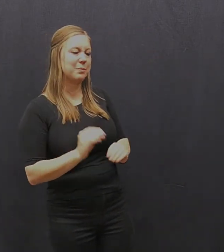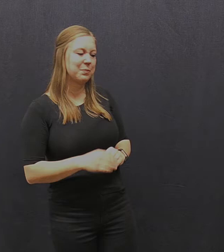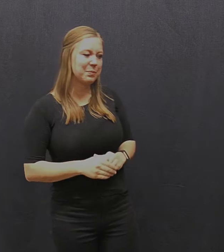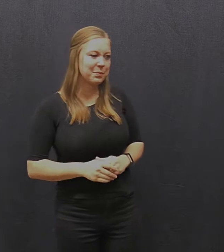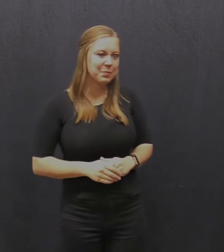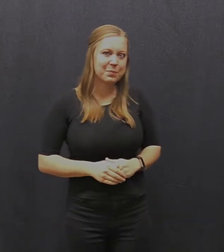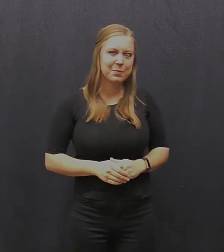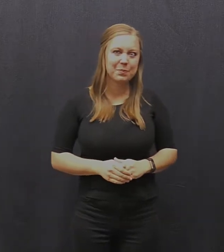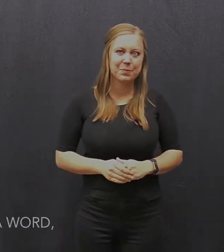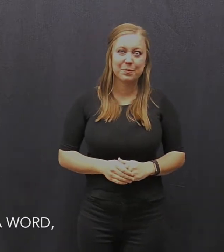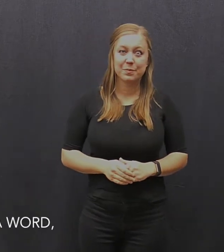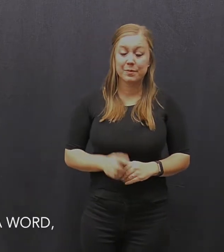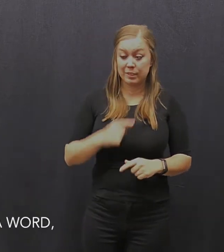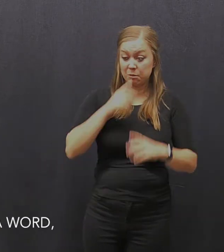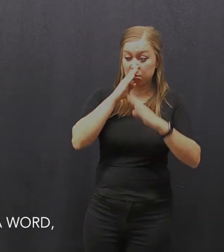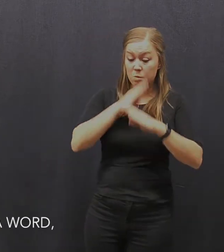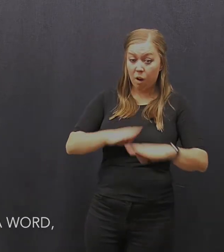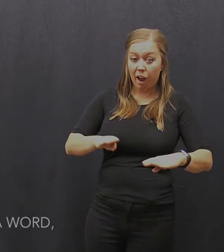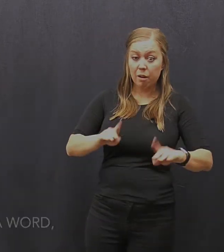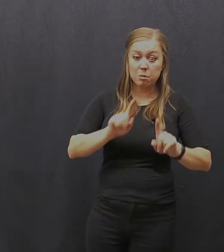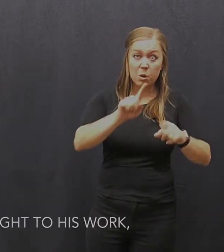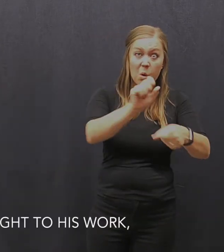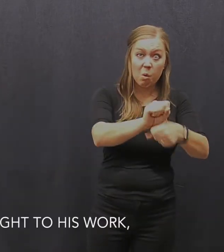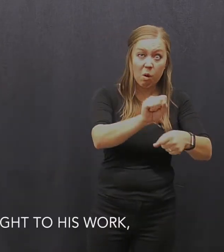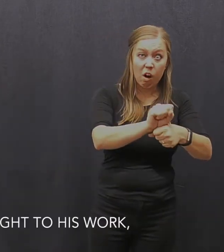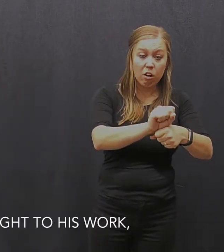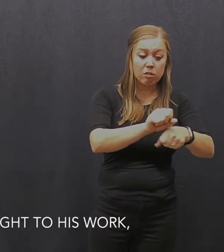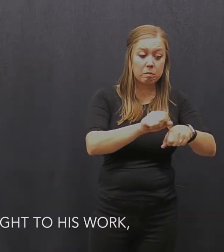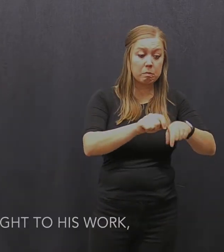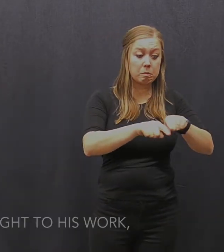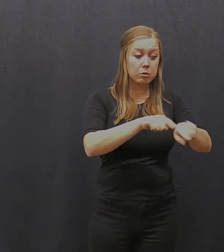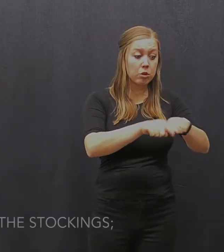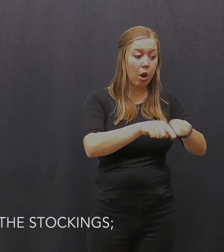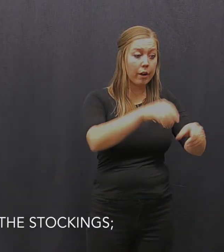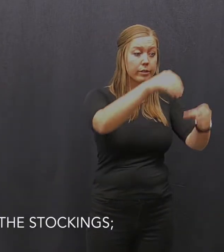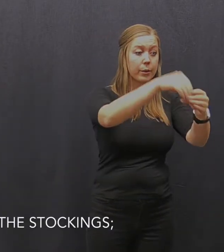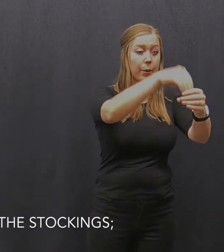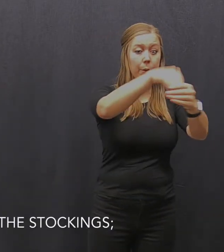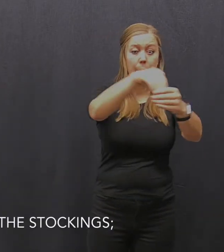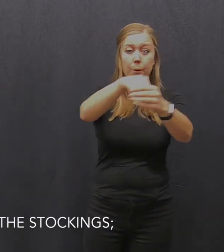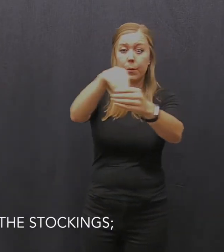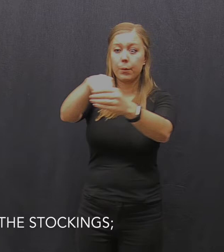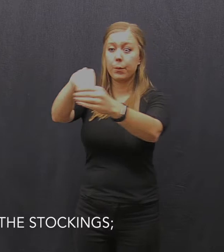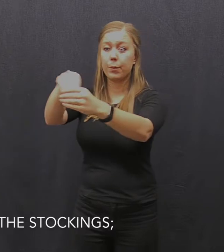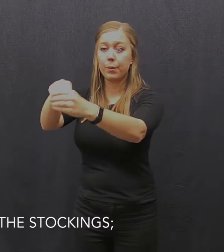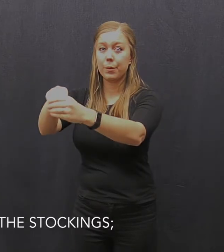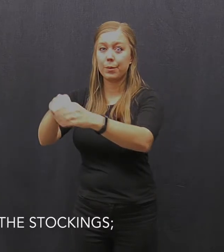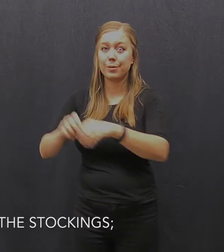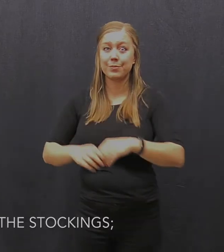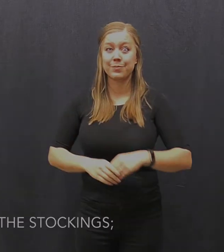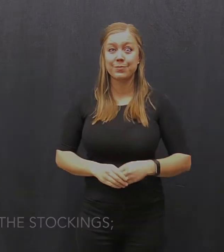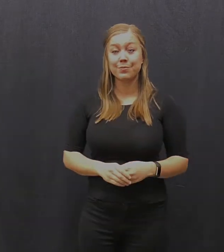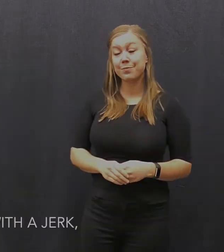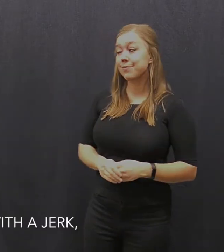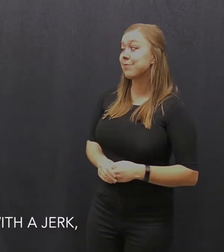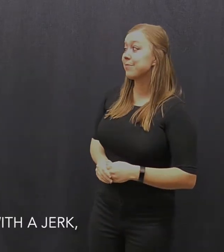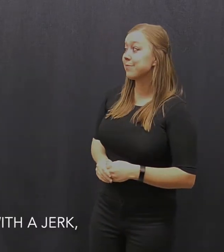He spoke not a word, but went straight to his work, and filled all the stockings, then turned with a jerk. And laying